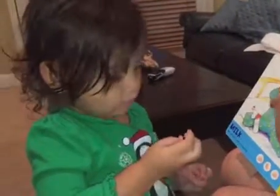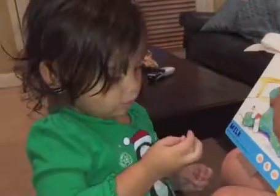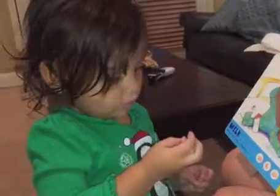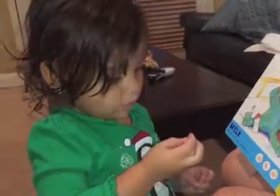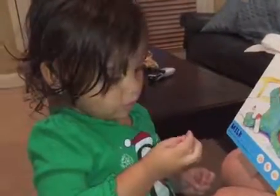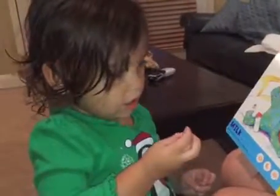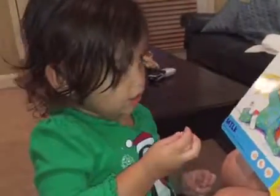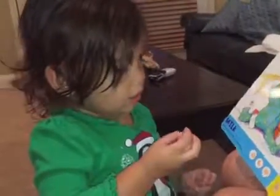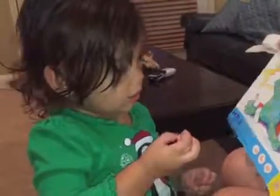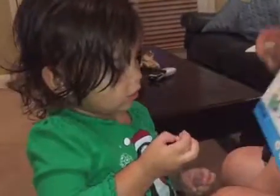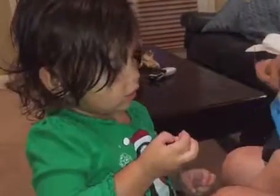This one?